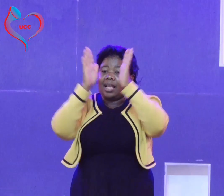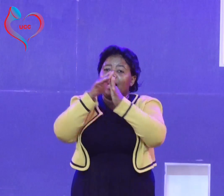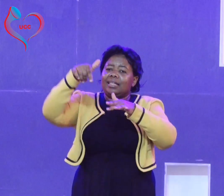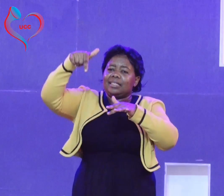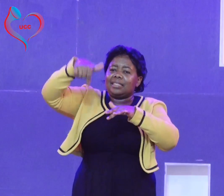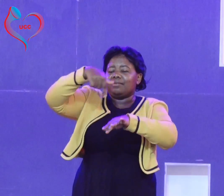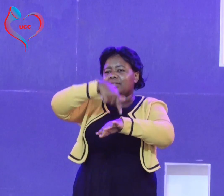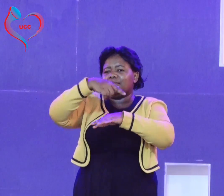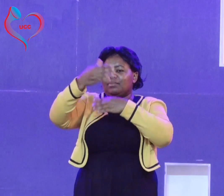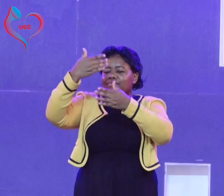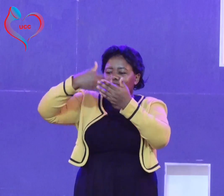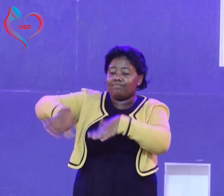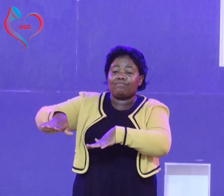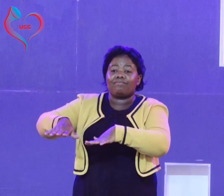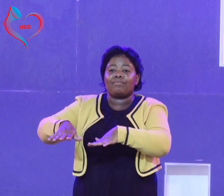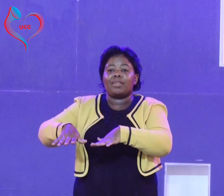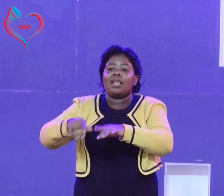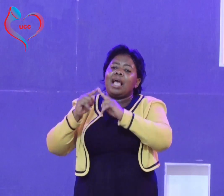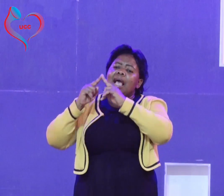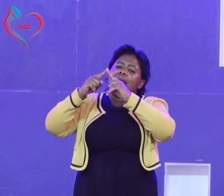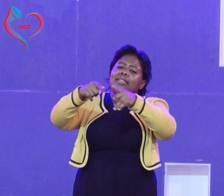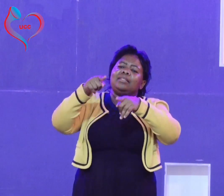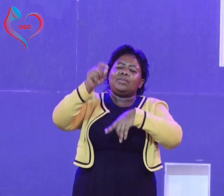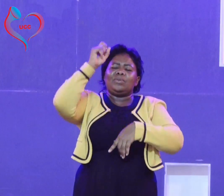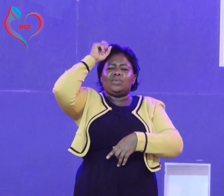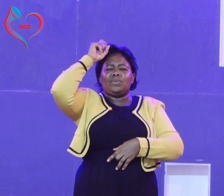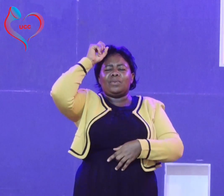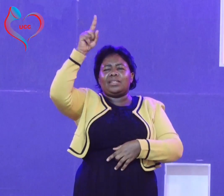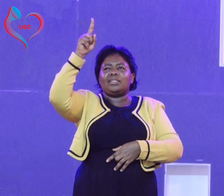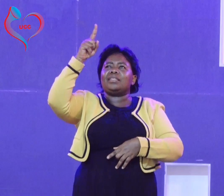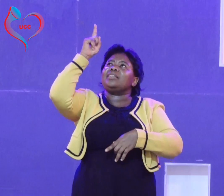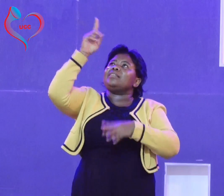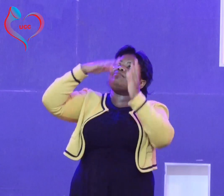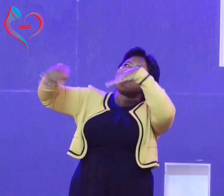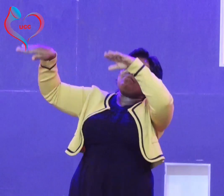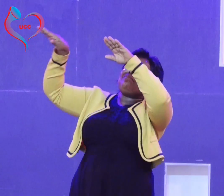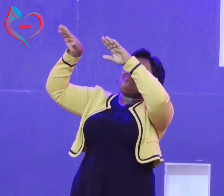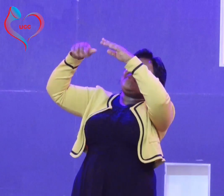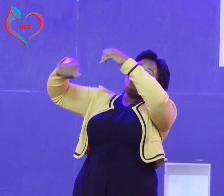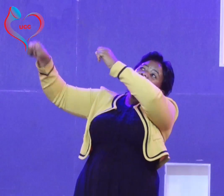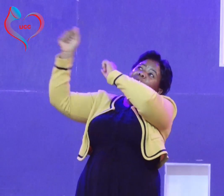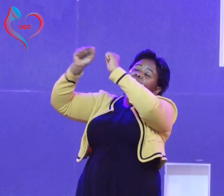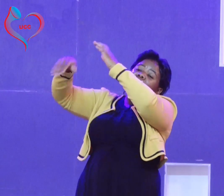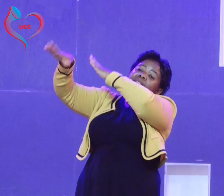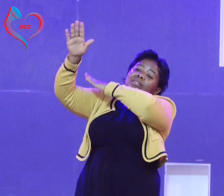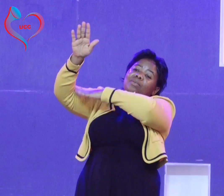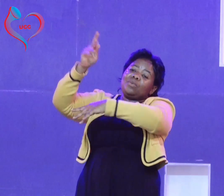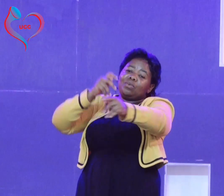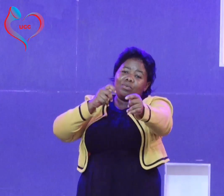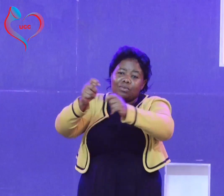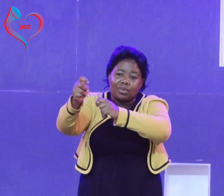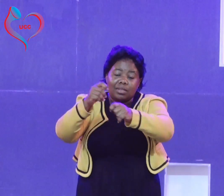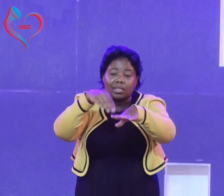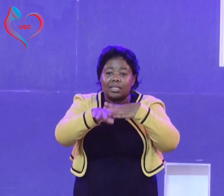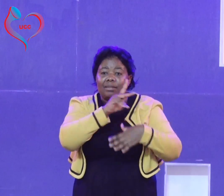biri kuyitako okutuusa lw'olitegeera ng'oyali waggulu ennyo yafugira mu bwakabaka